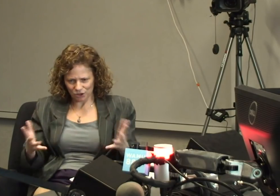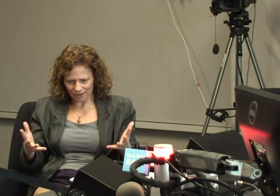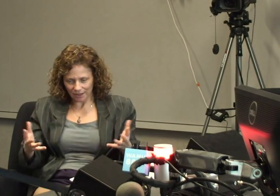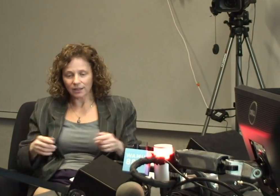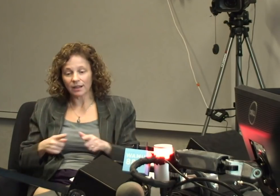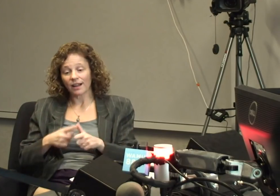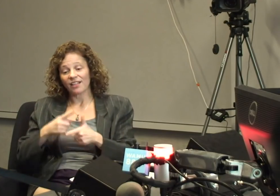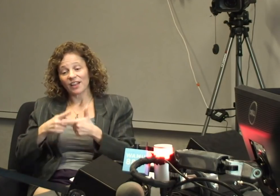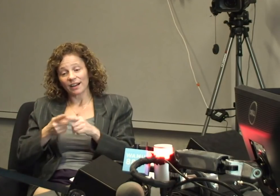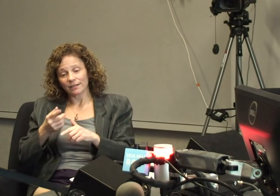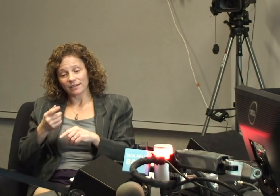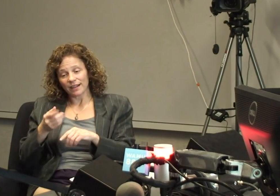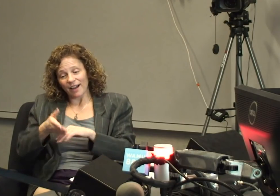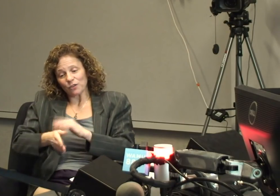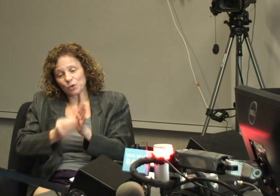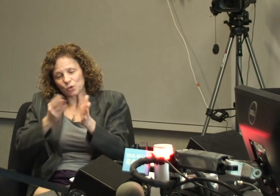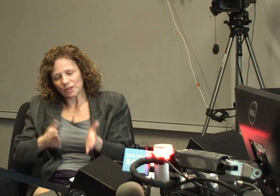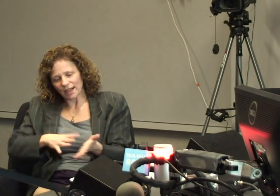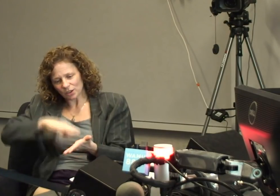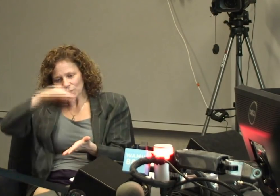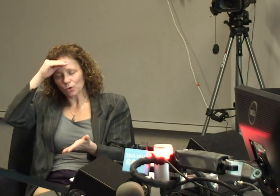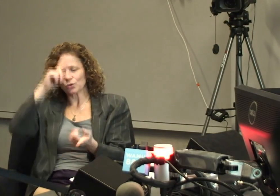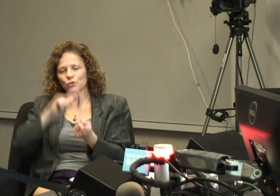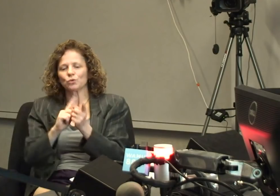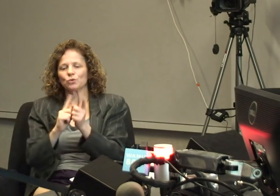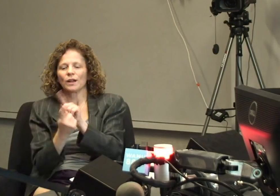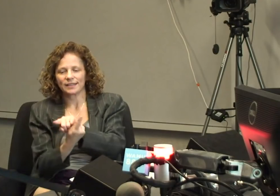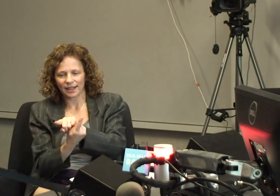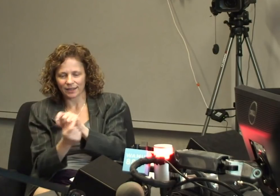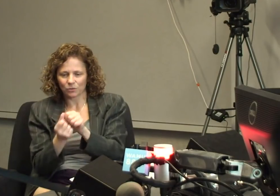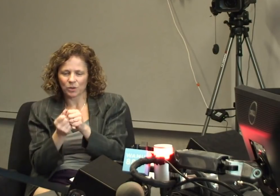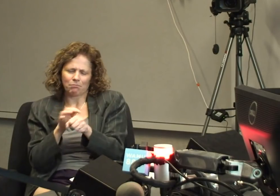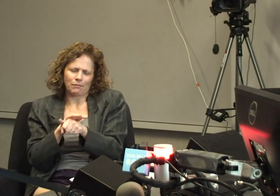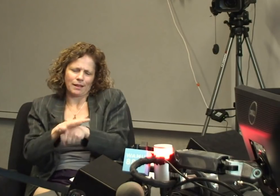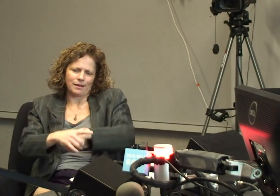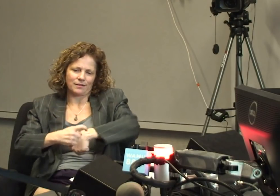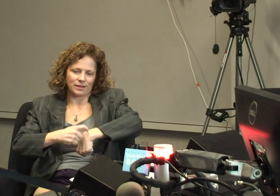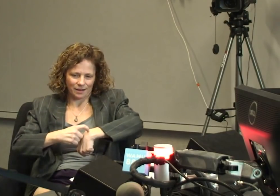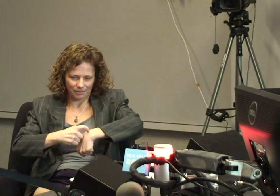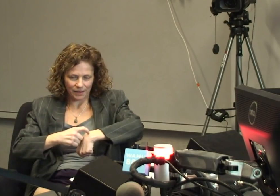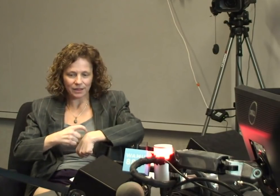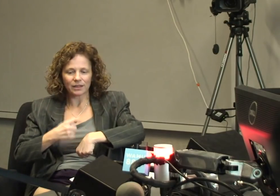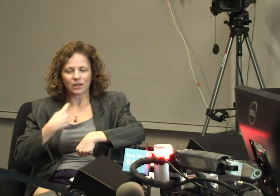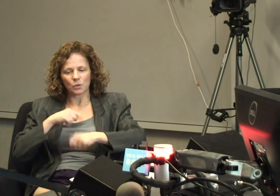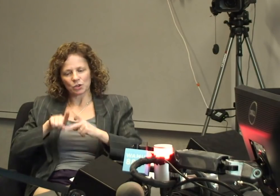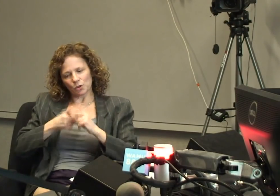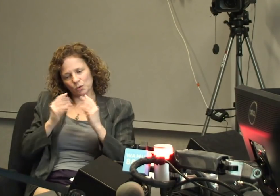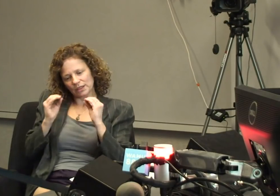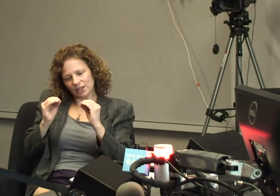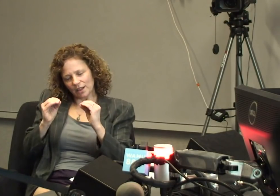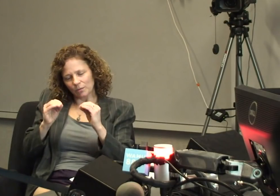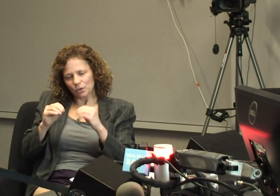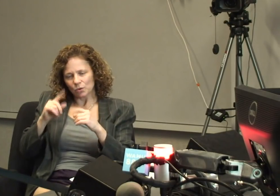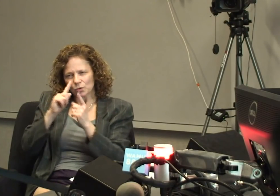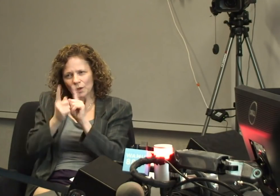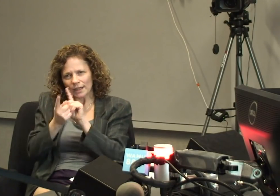then how you separate two languages and create meaning from one language to the other language. And that's the process of the interpreter's learning to translate those languages. And that does